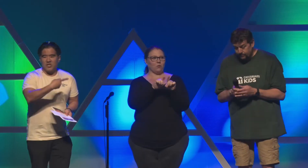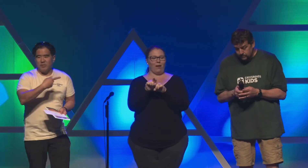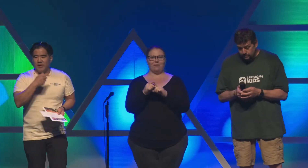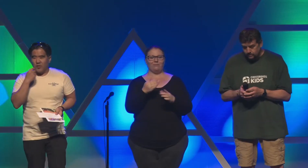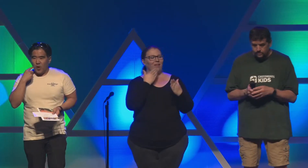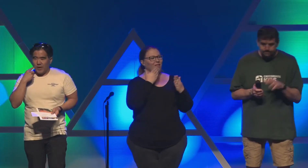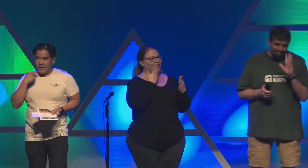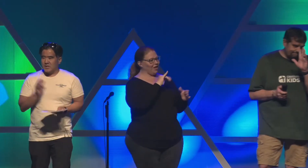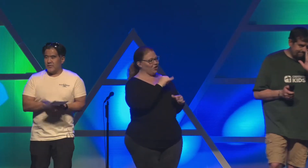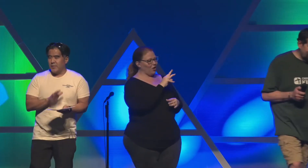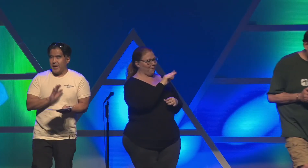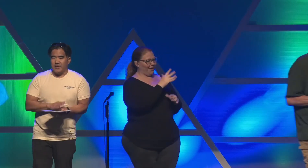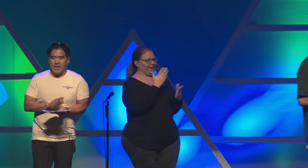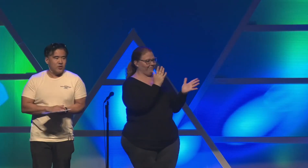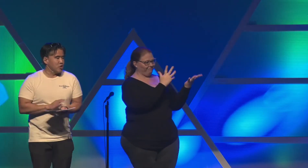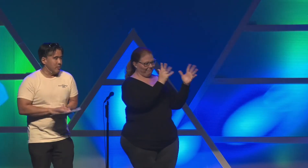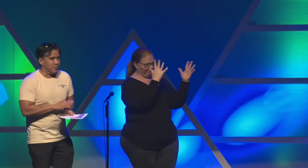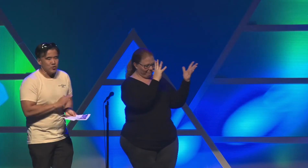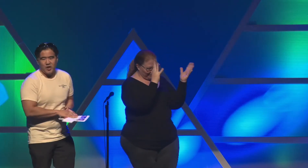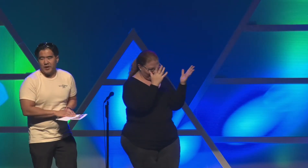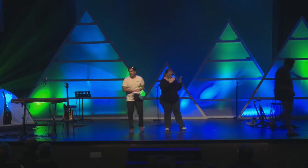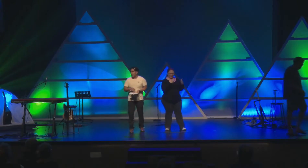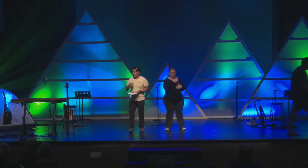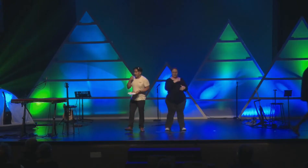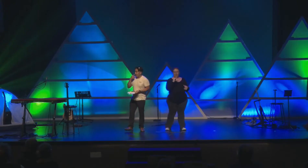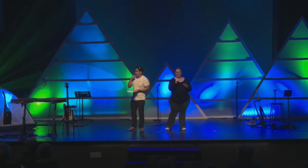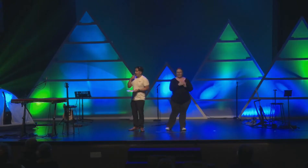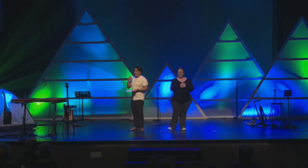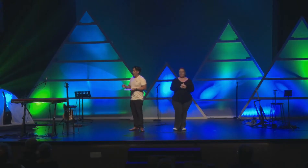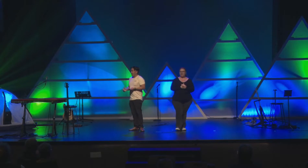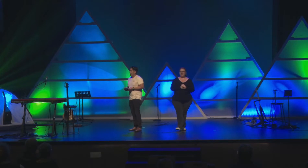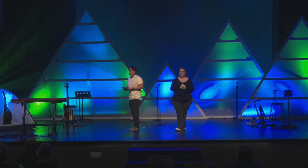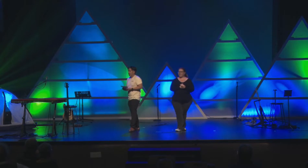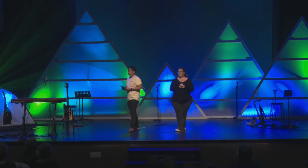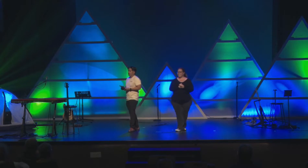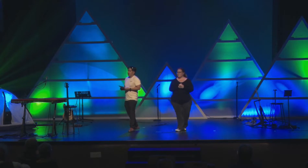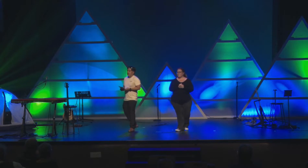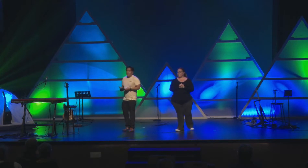thank Jimmy, everyone. Let's give him a hand. Thank you, Jimmy. Appreciate it.